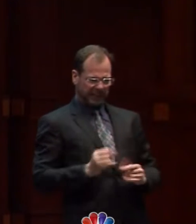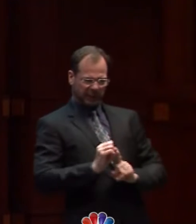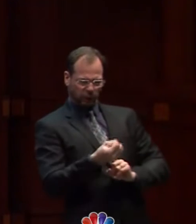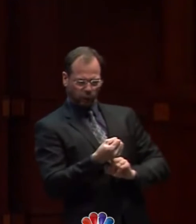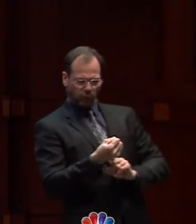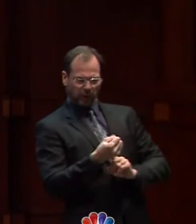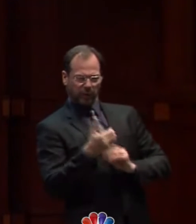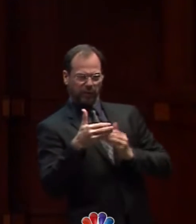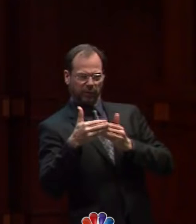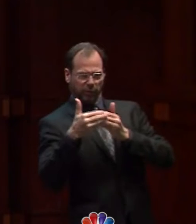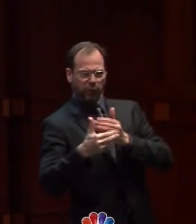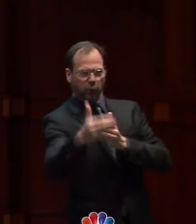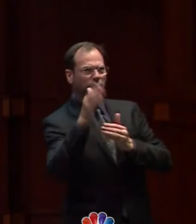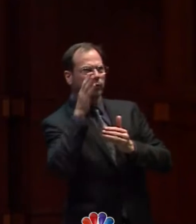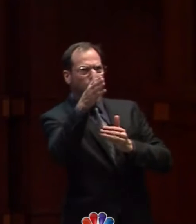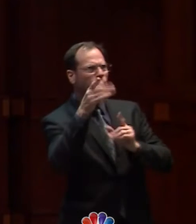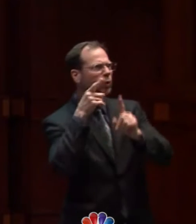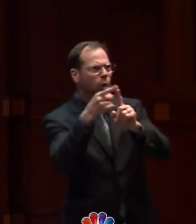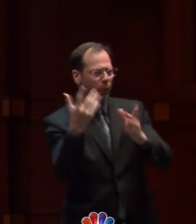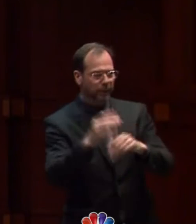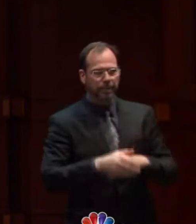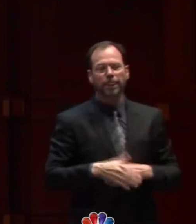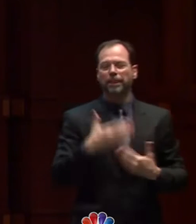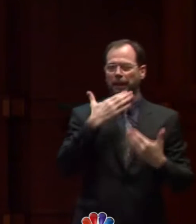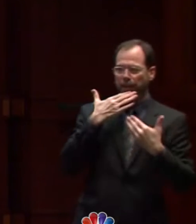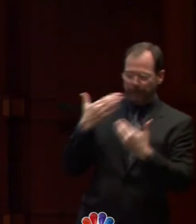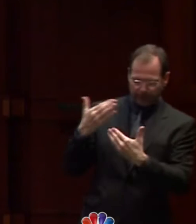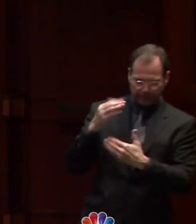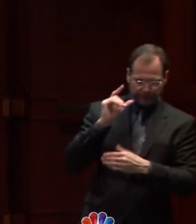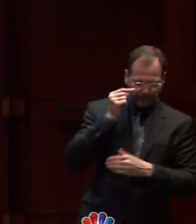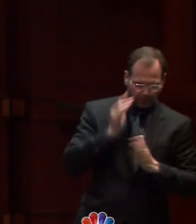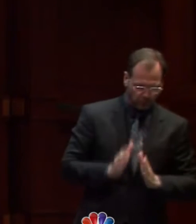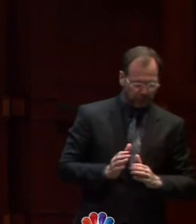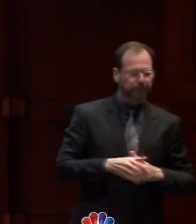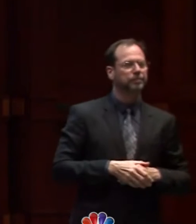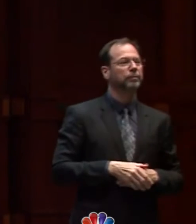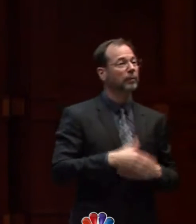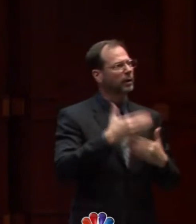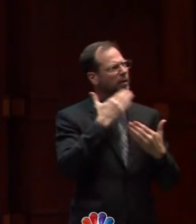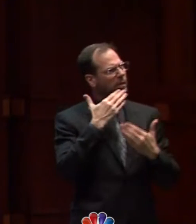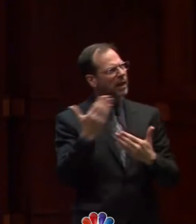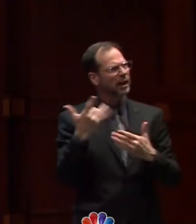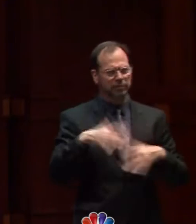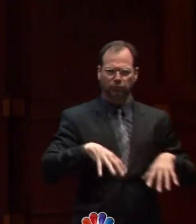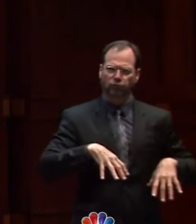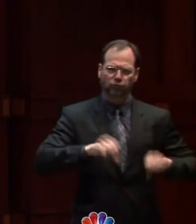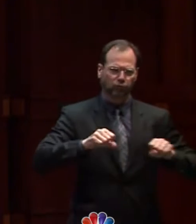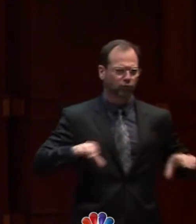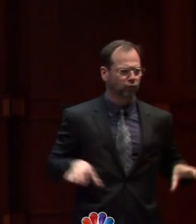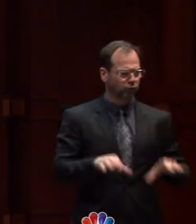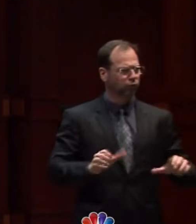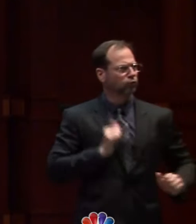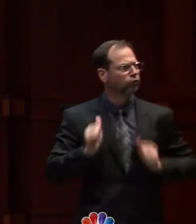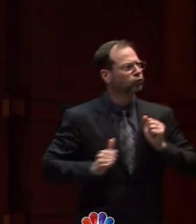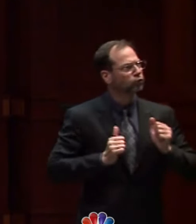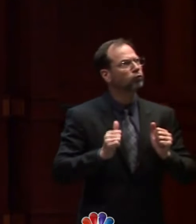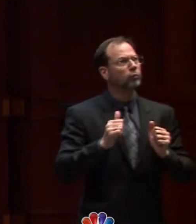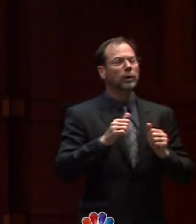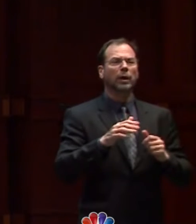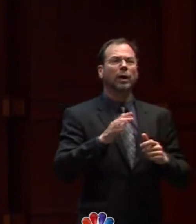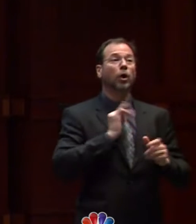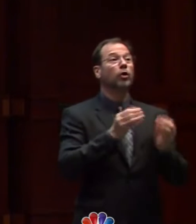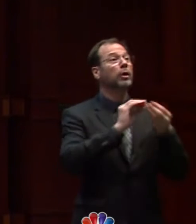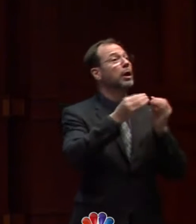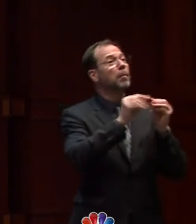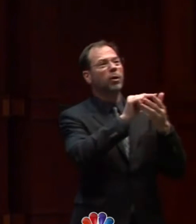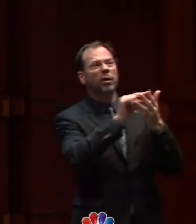where we may be going. Doctor? Thank you, Governor, and thank you for the bold actions that you've taken, because I think the numbers are going to reflect the fact